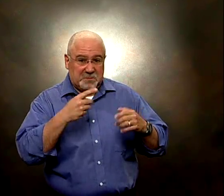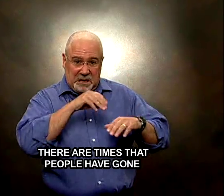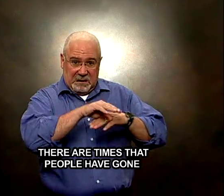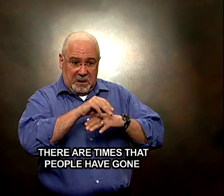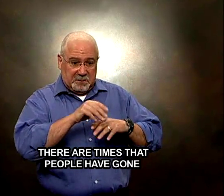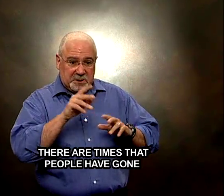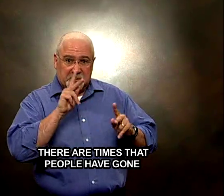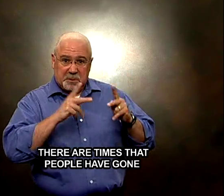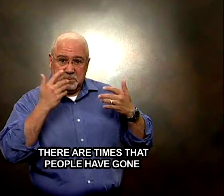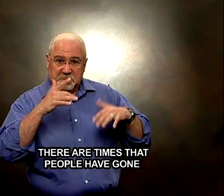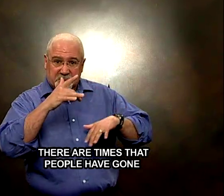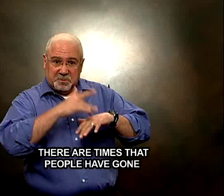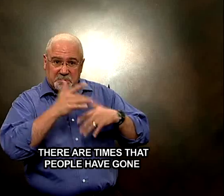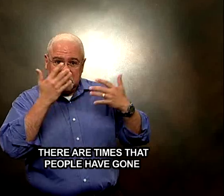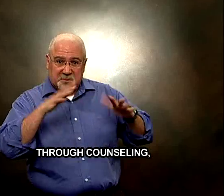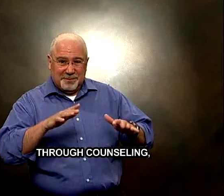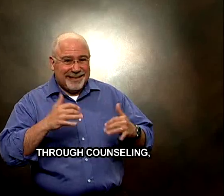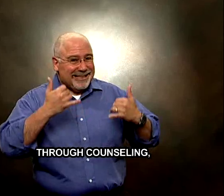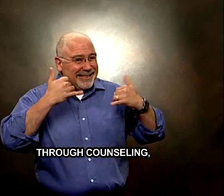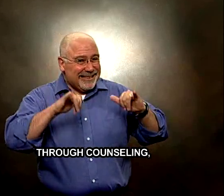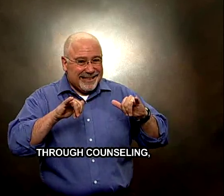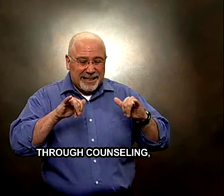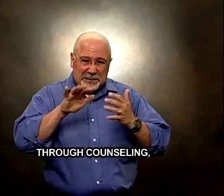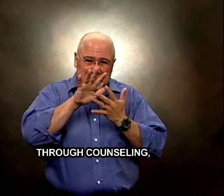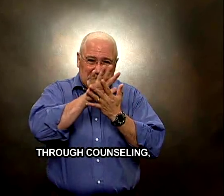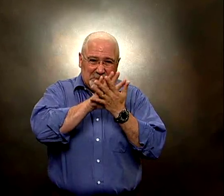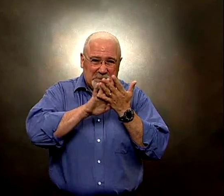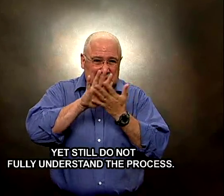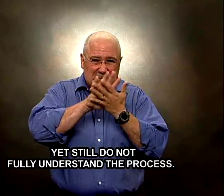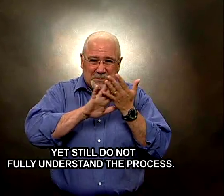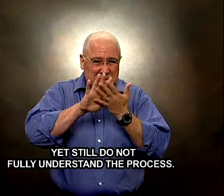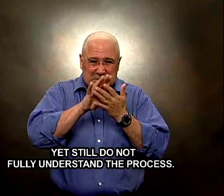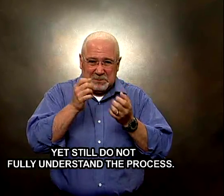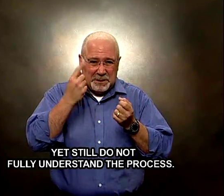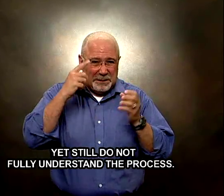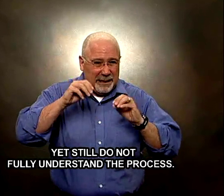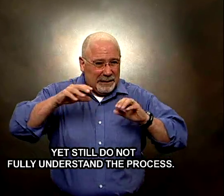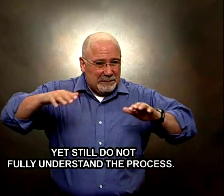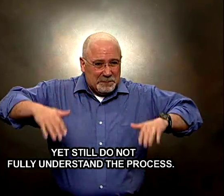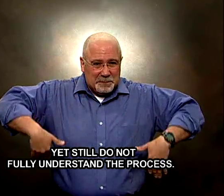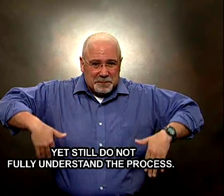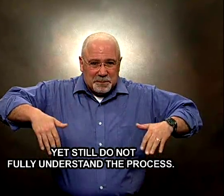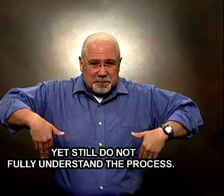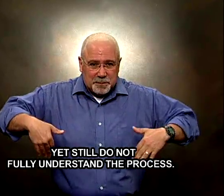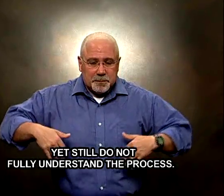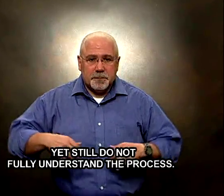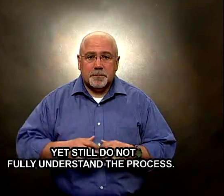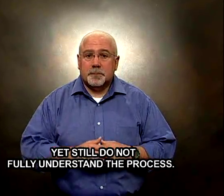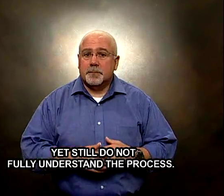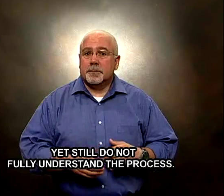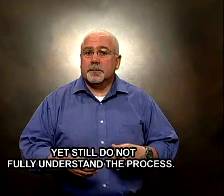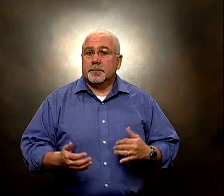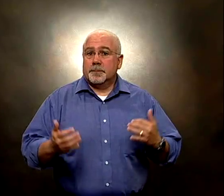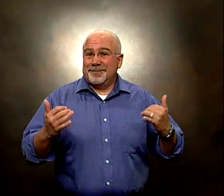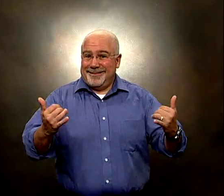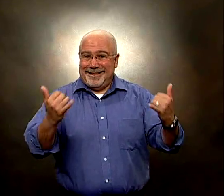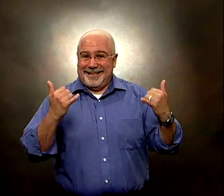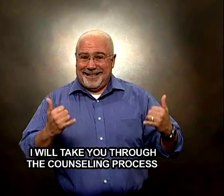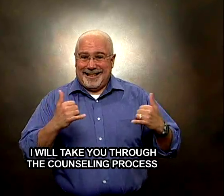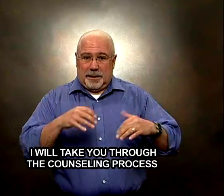There are times that people have gone through counseling, yet still do not fully understand the process. I will